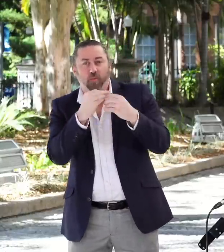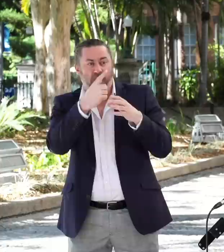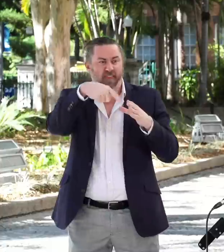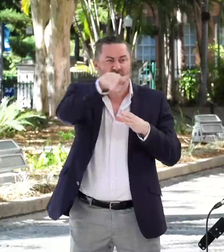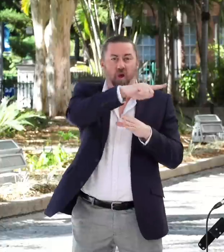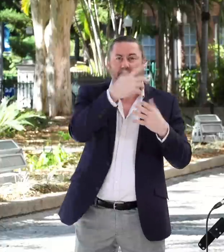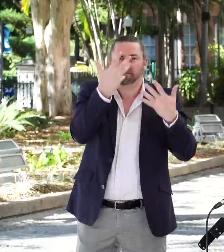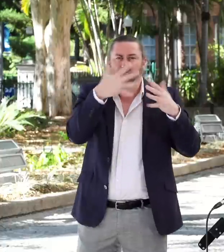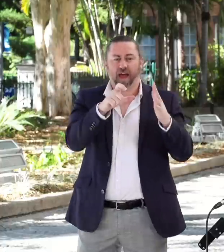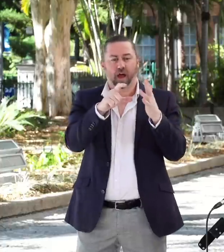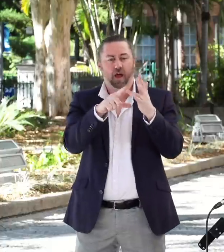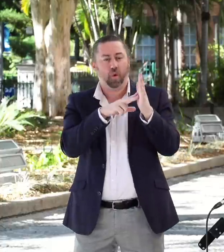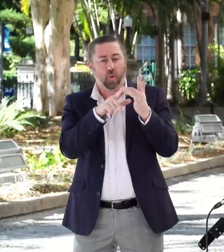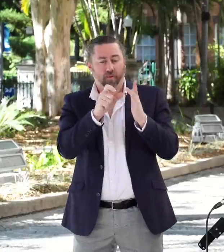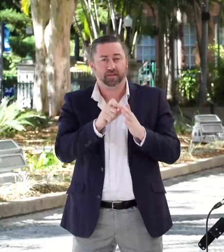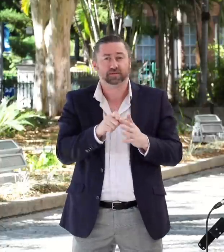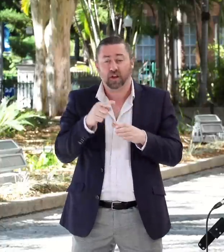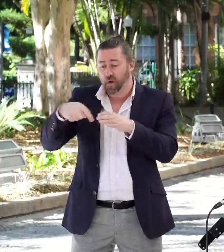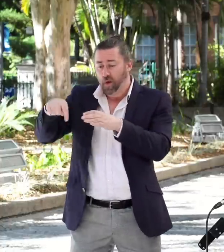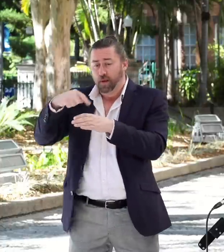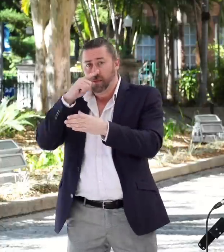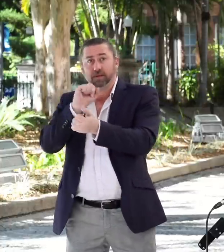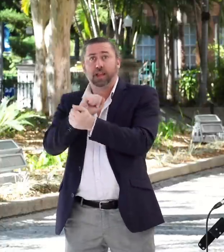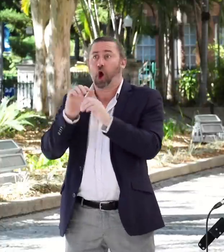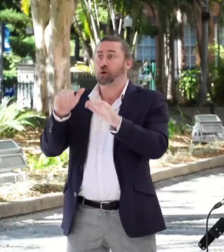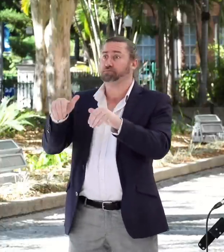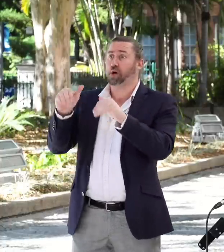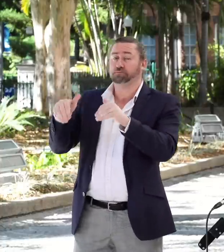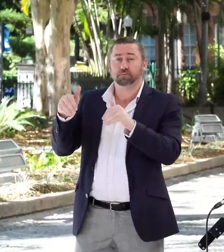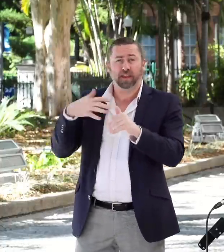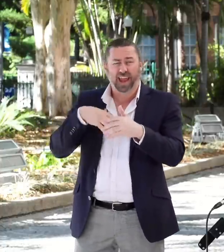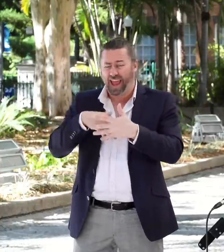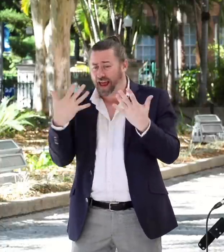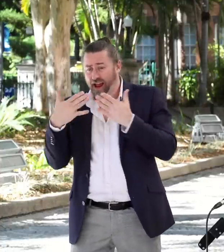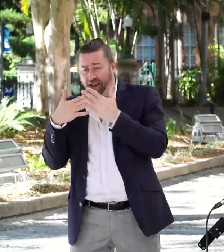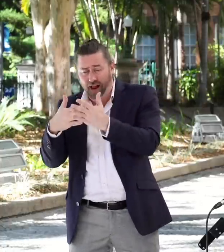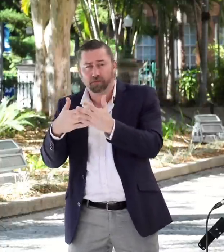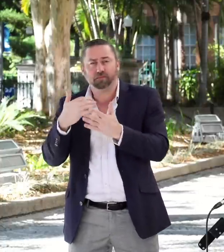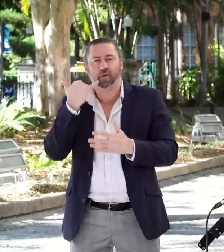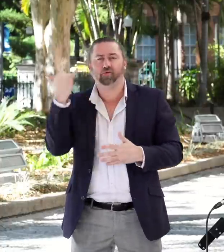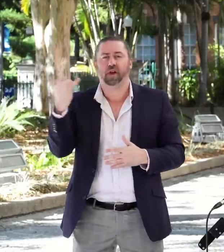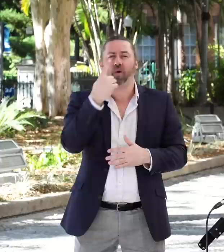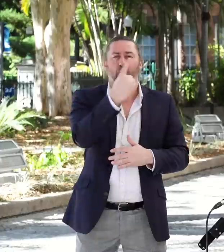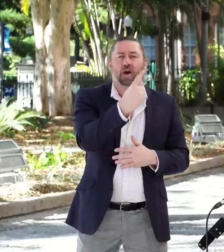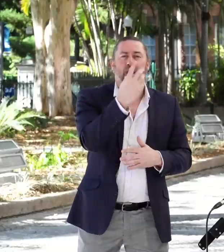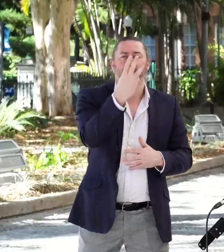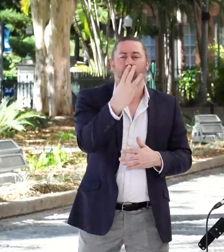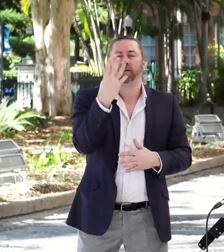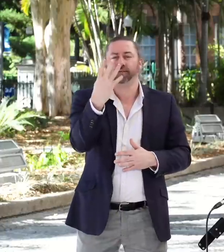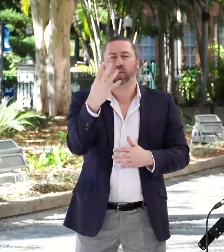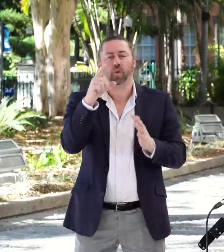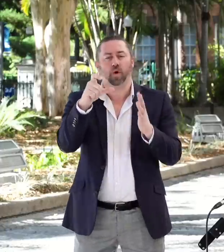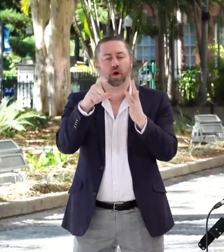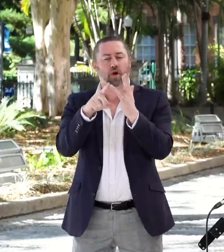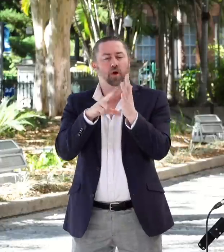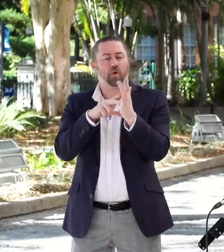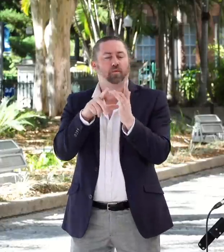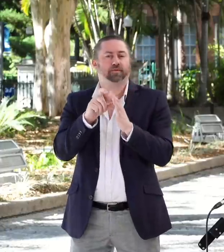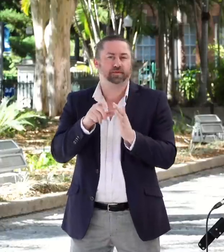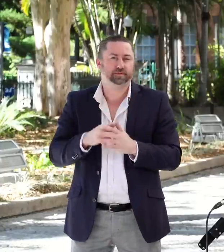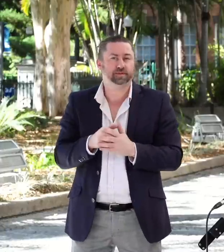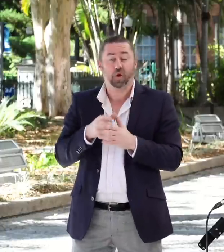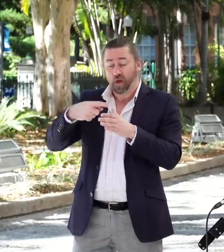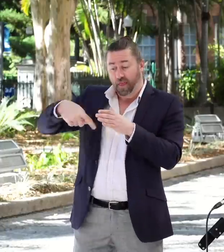assistance whatsoever, they can ring 134 COVID. And of course, their actions mean that we can avoid